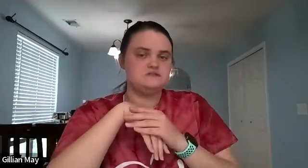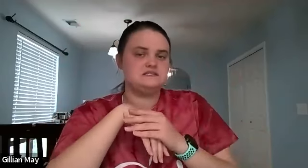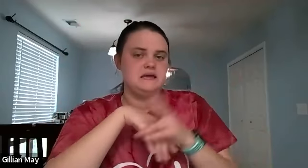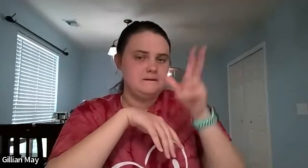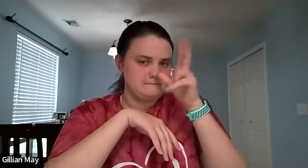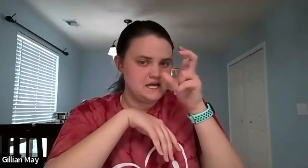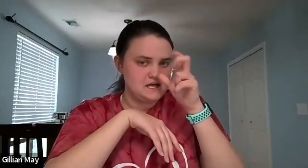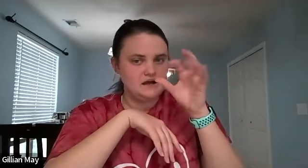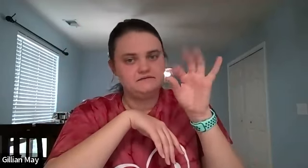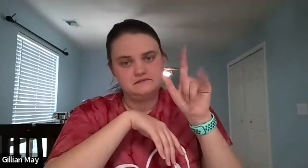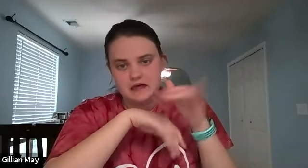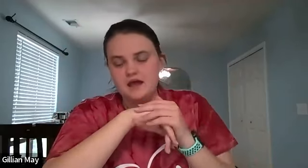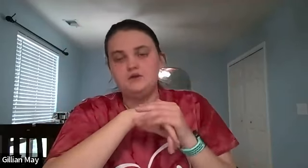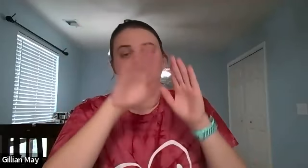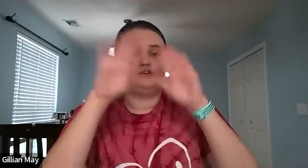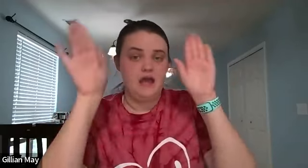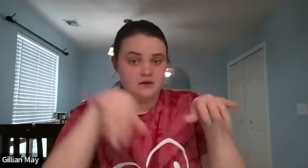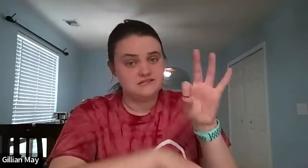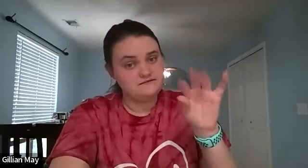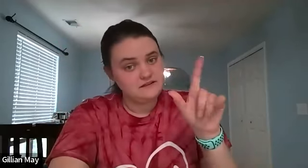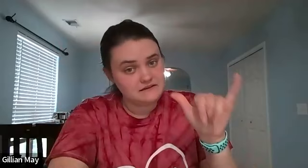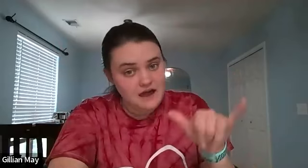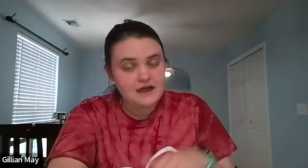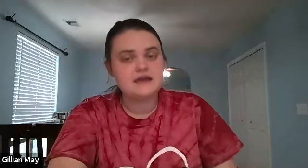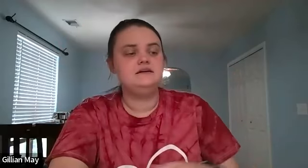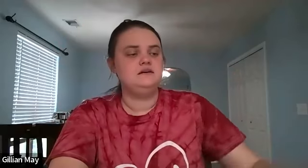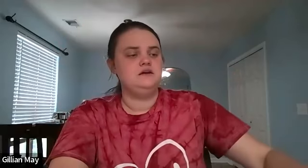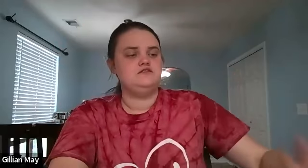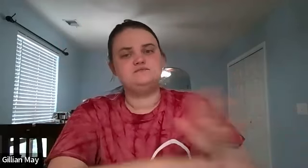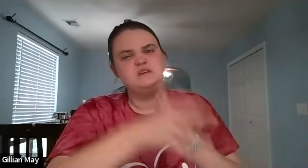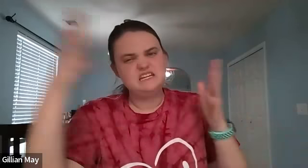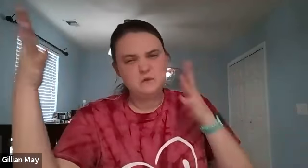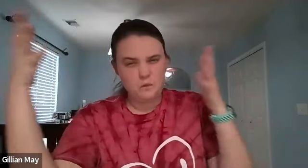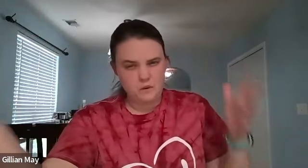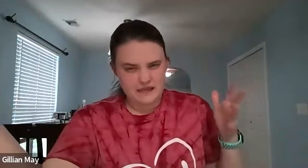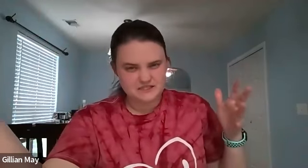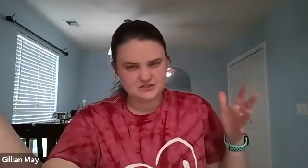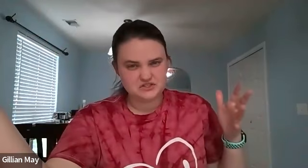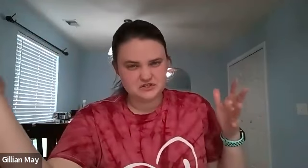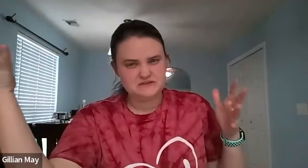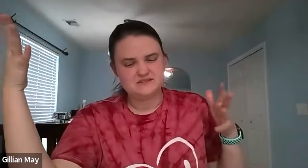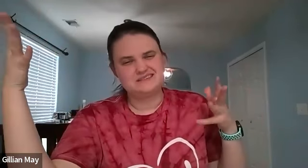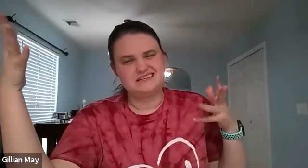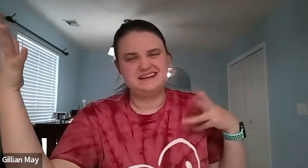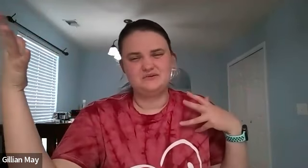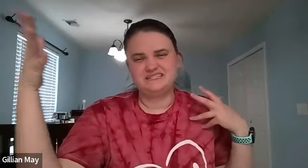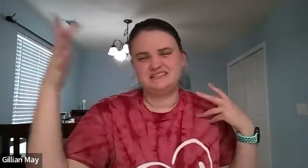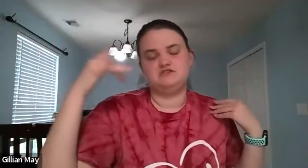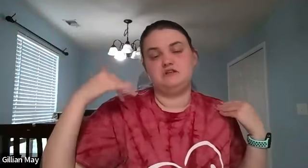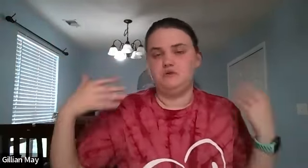house, bug, fly, or you can do house fly. There's many different ways you can do it. That's why I say it's not always necessarily wrong